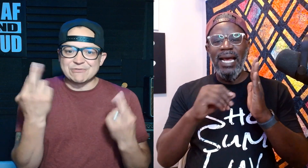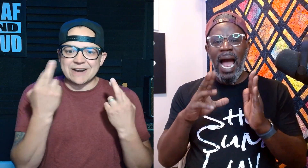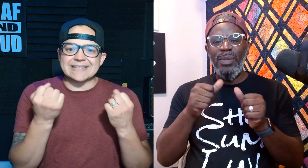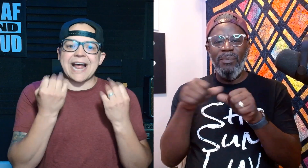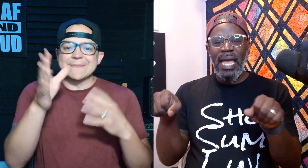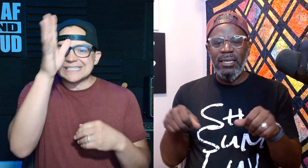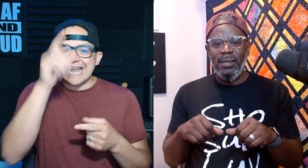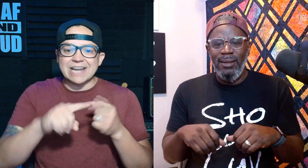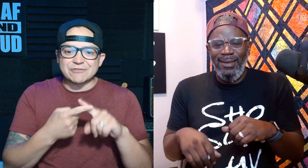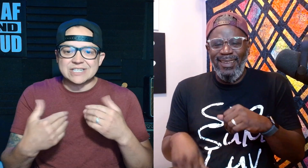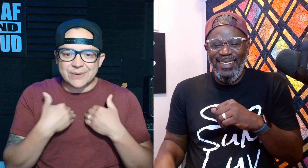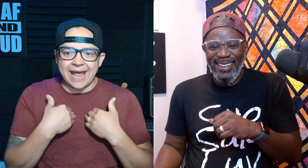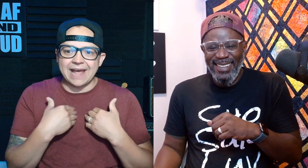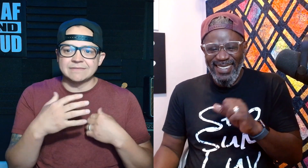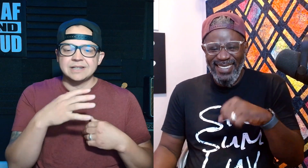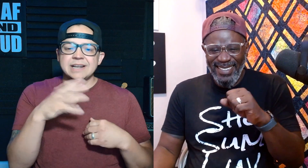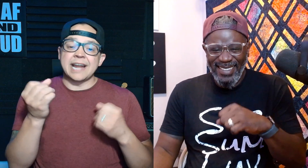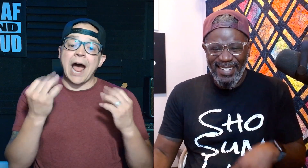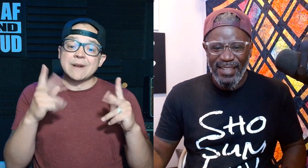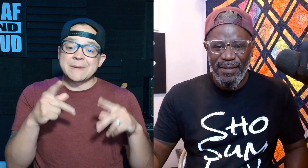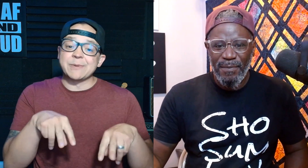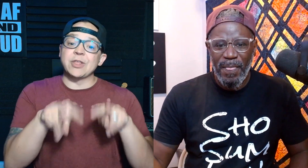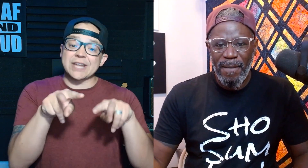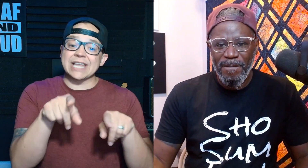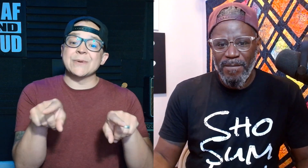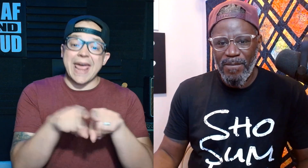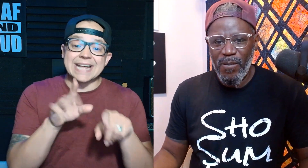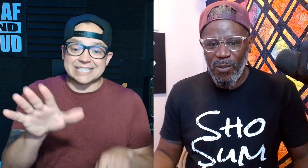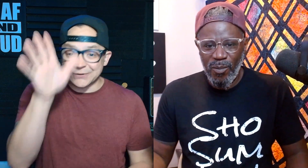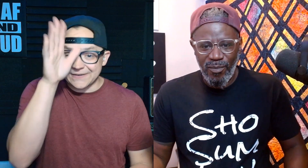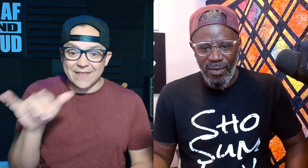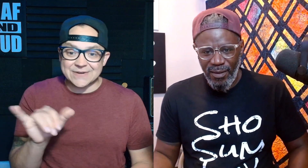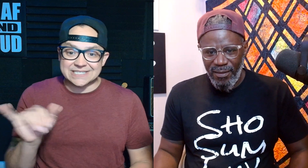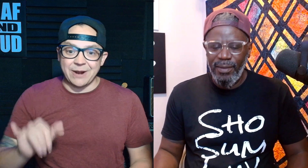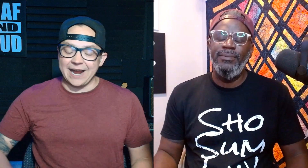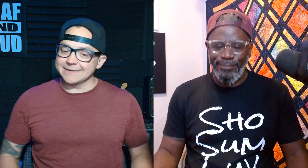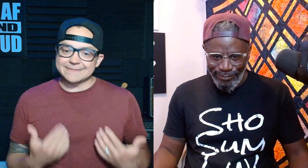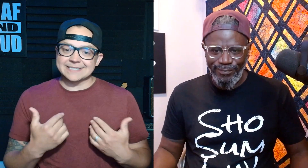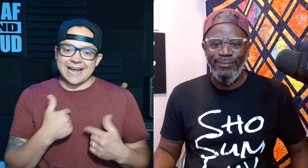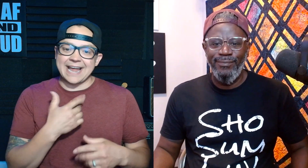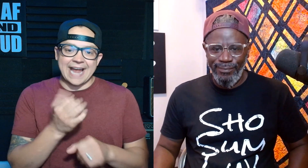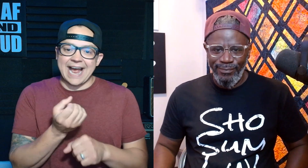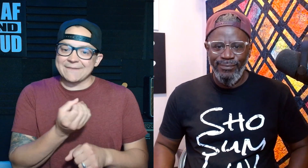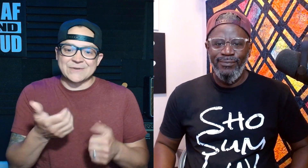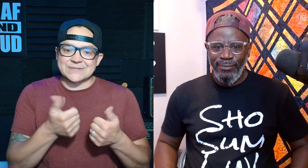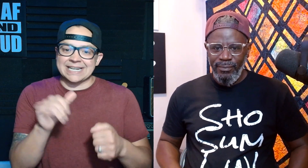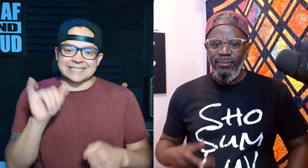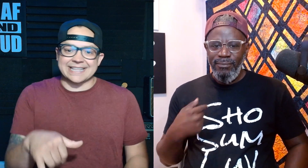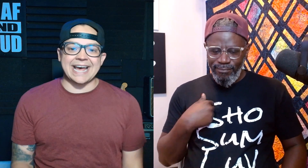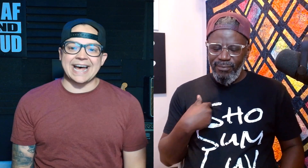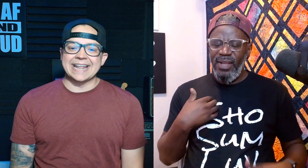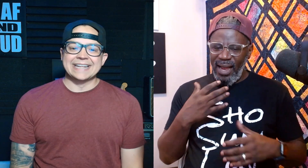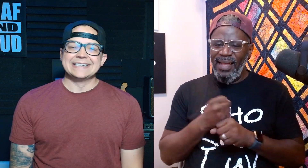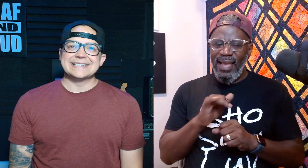It's like you realize how many dad friends you have and how many people look at you as their father as well. Because I got a few texts